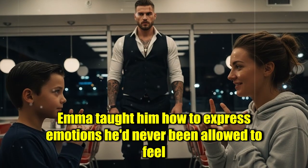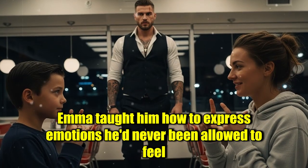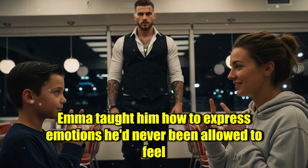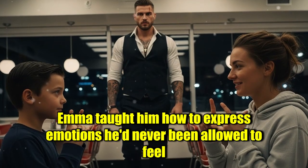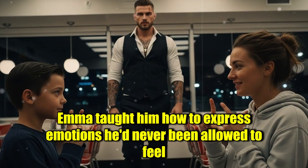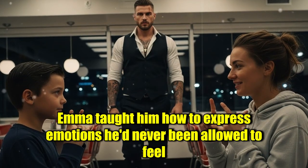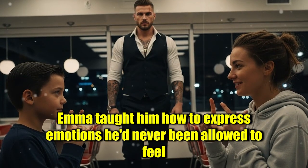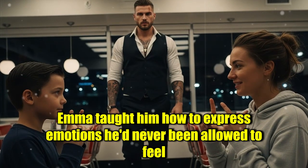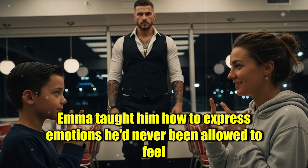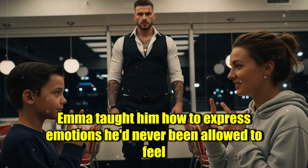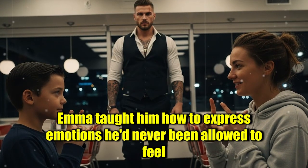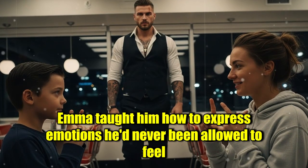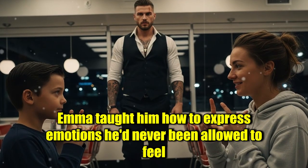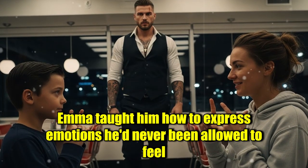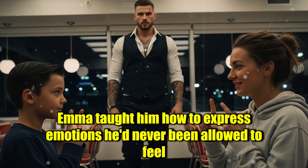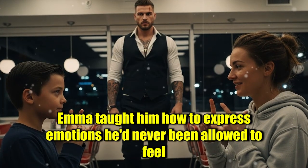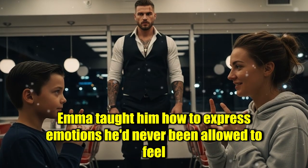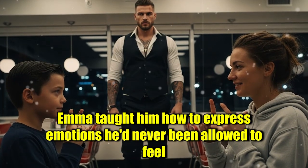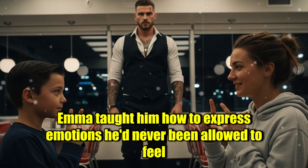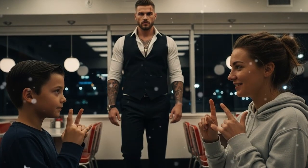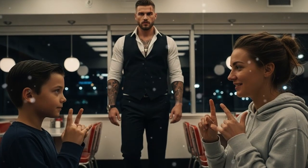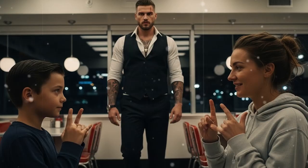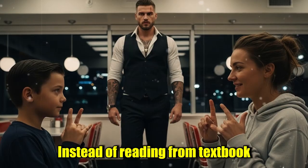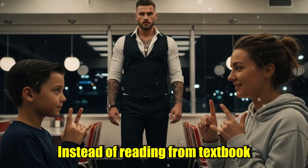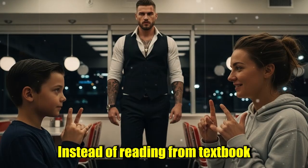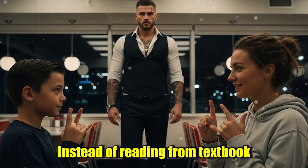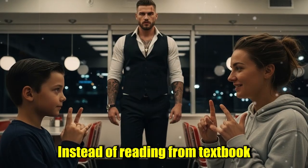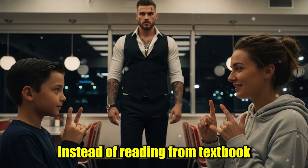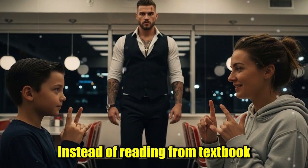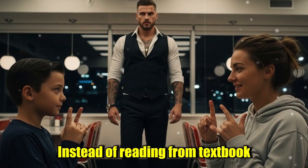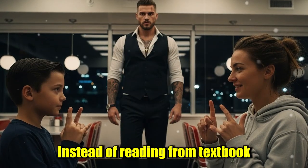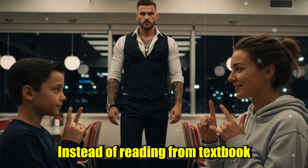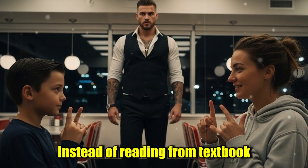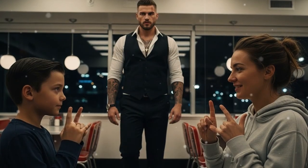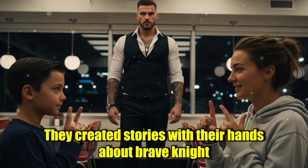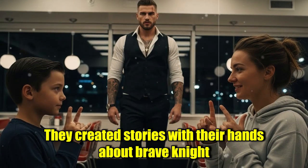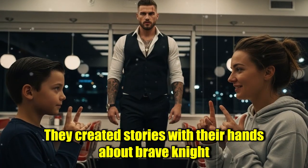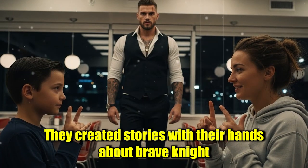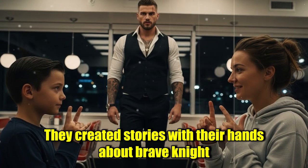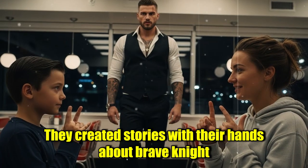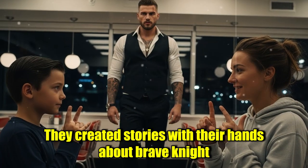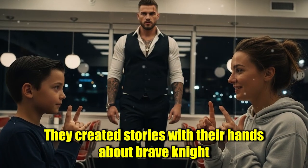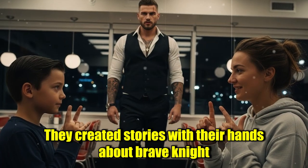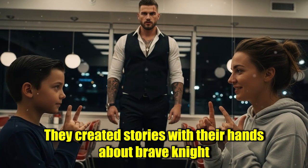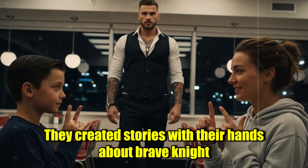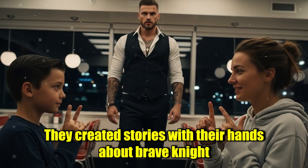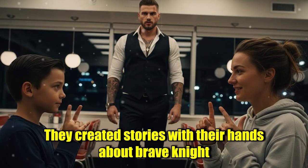him how to express emotions he'd never been allowed to feel. Instead of reading from textbooks, they created stories with their hands about